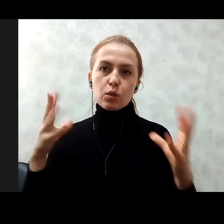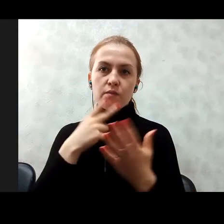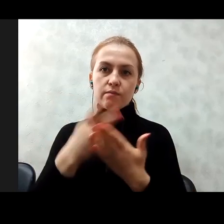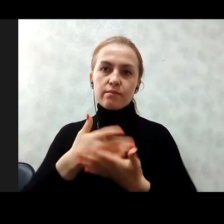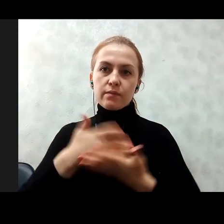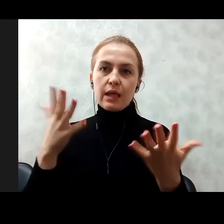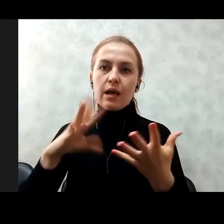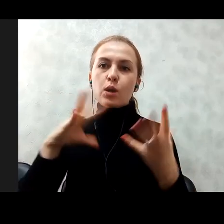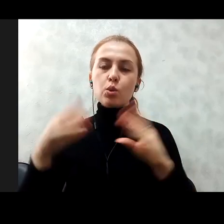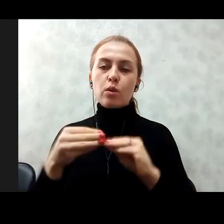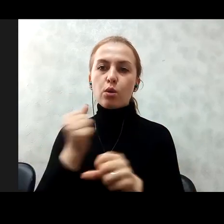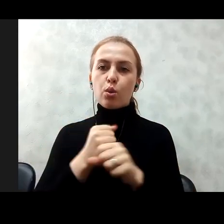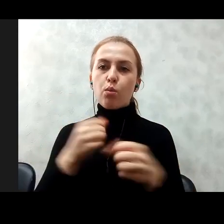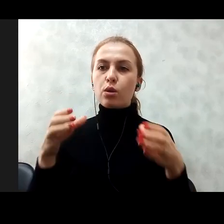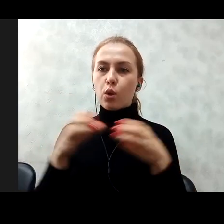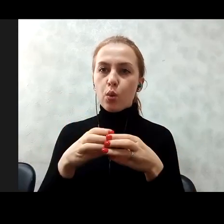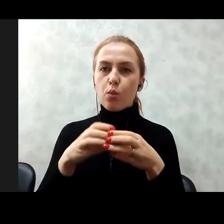spring session, they could